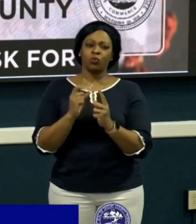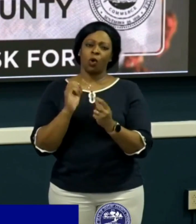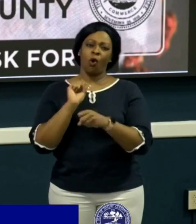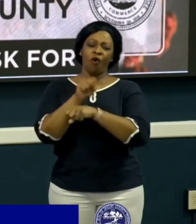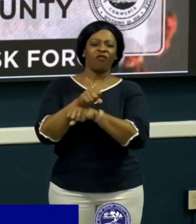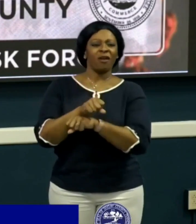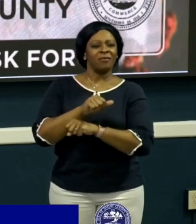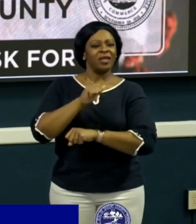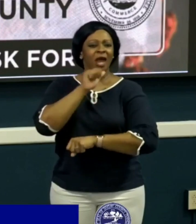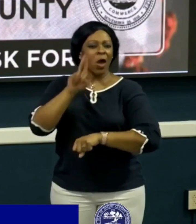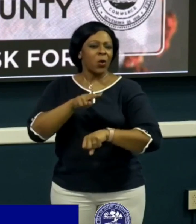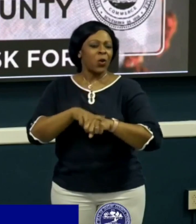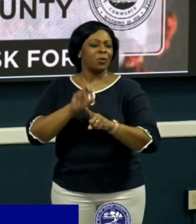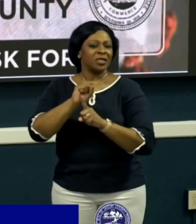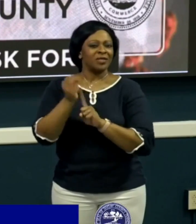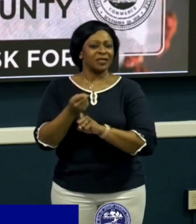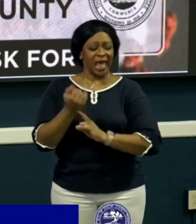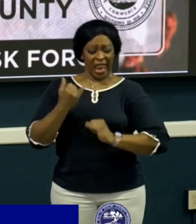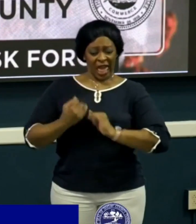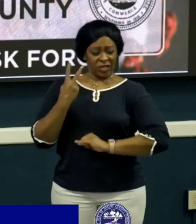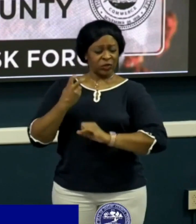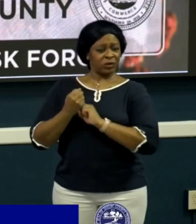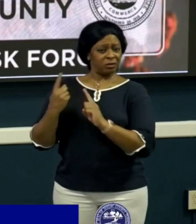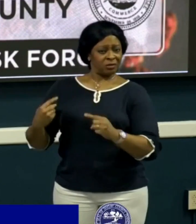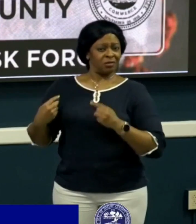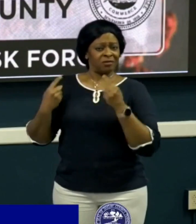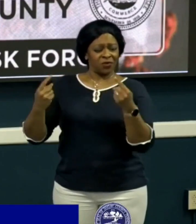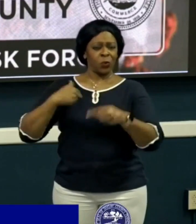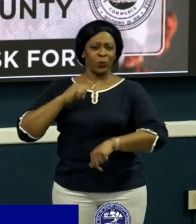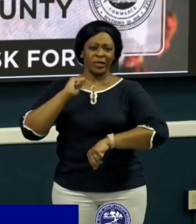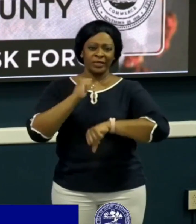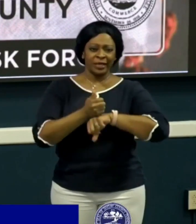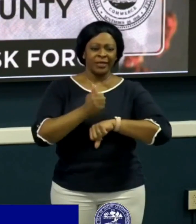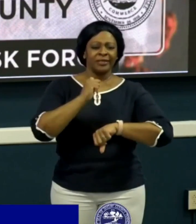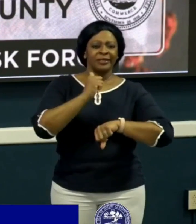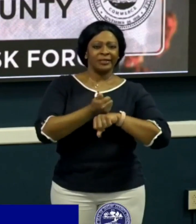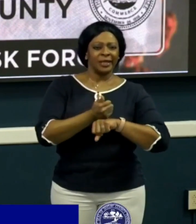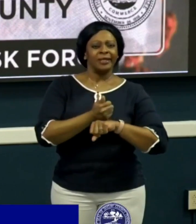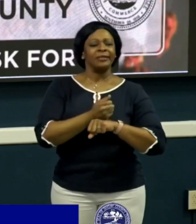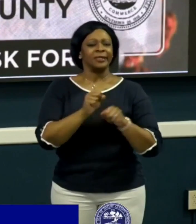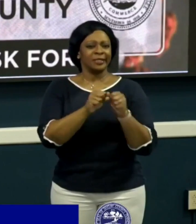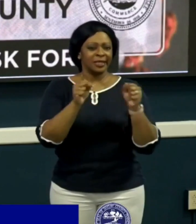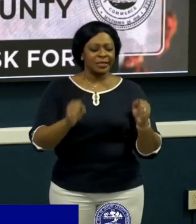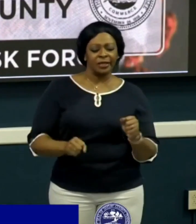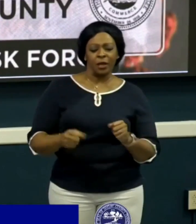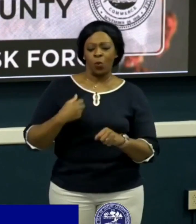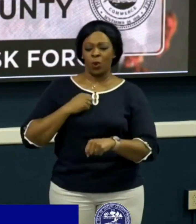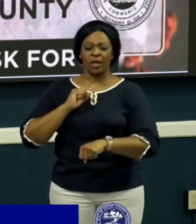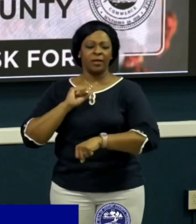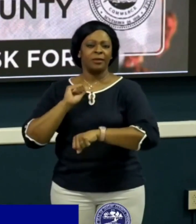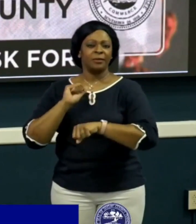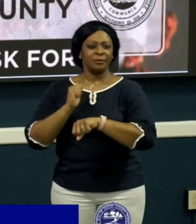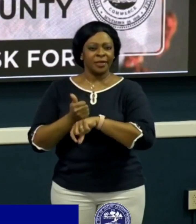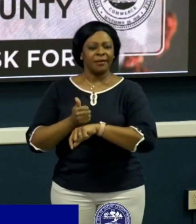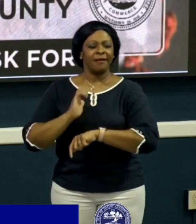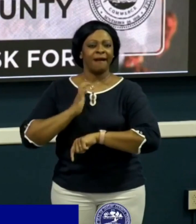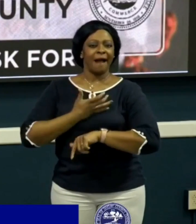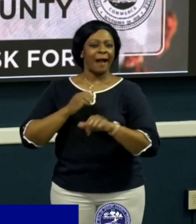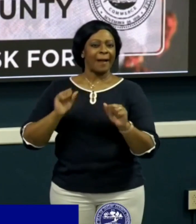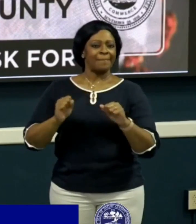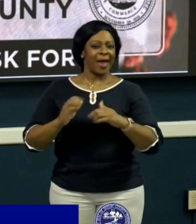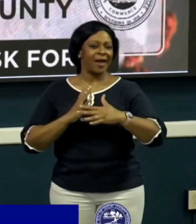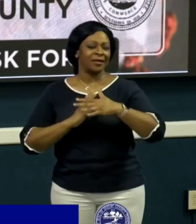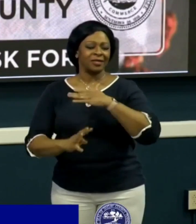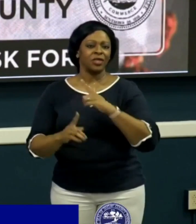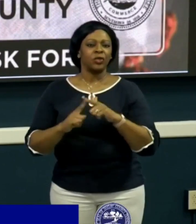over the last 2 years, what we have done is put into place systems and we've built our capacity so that we can more normalize